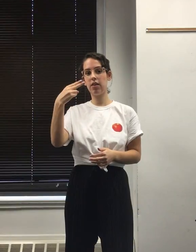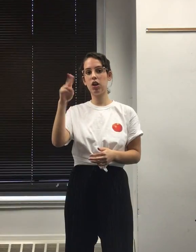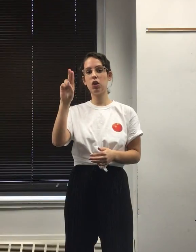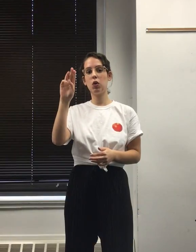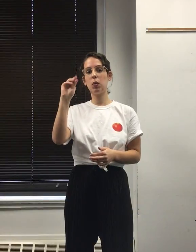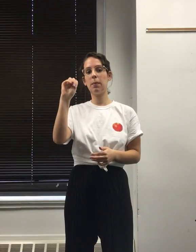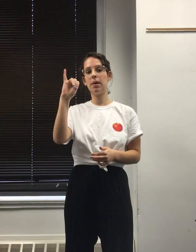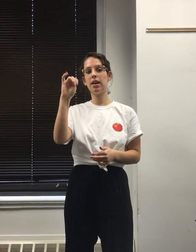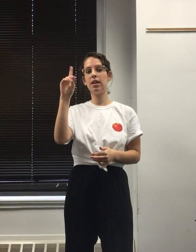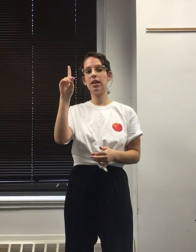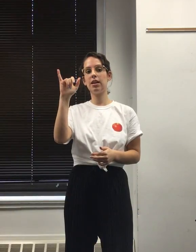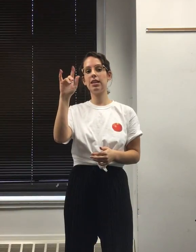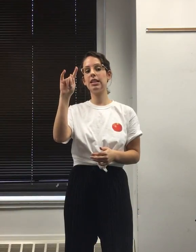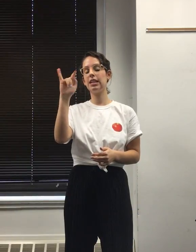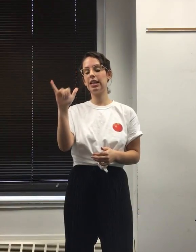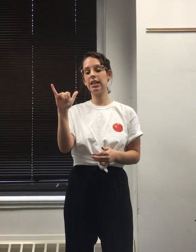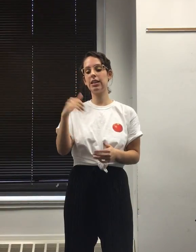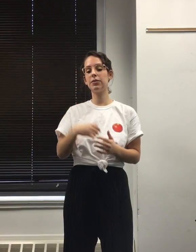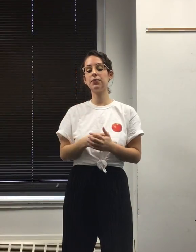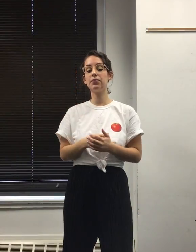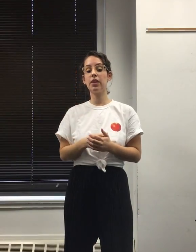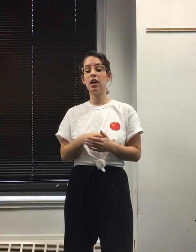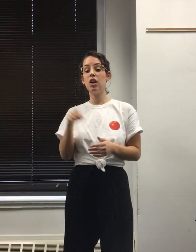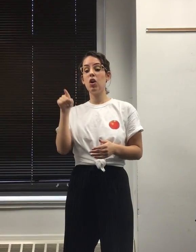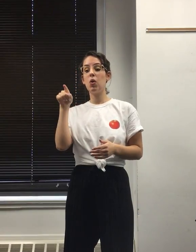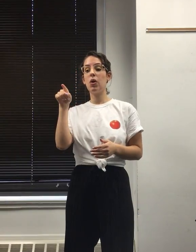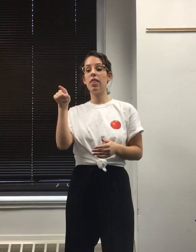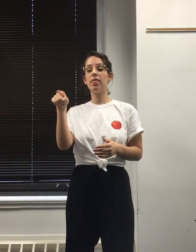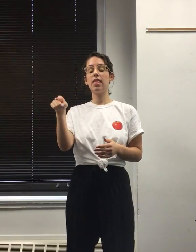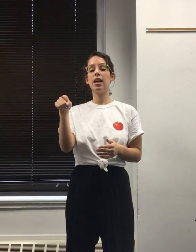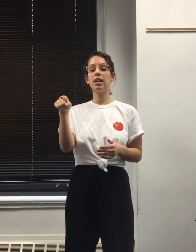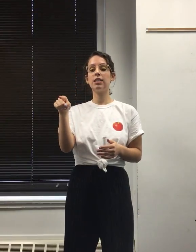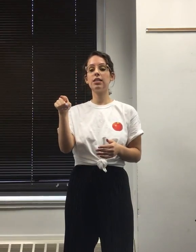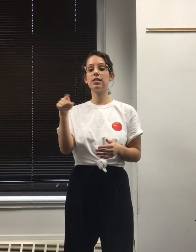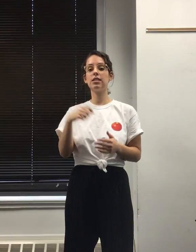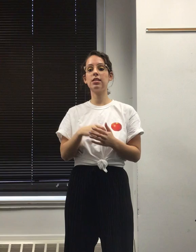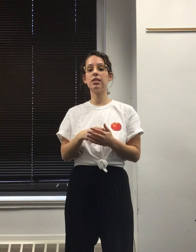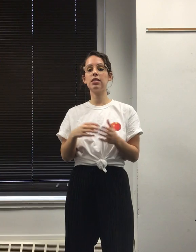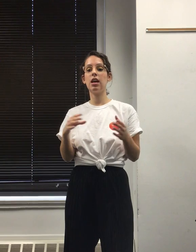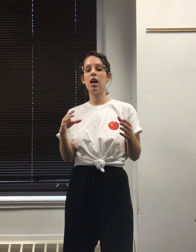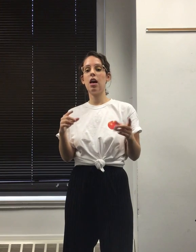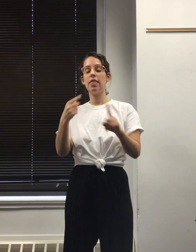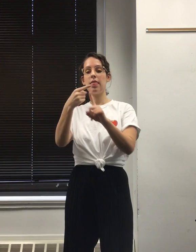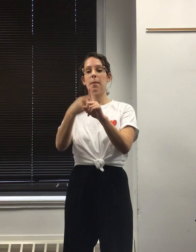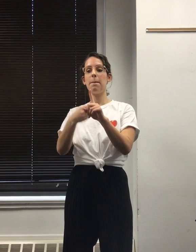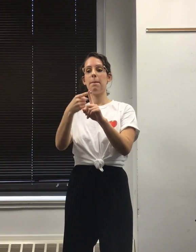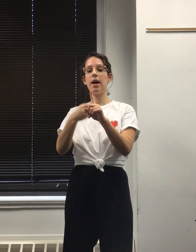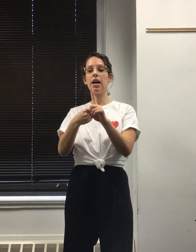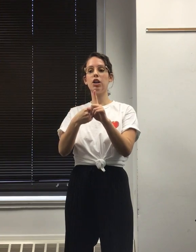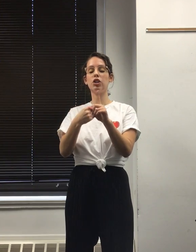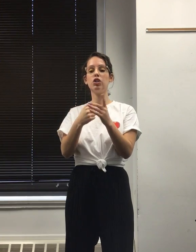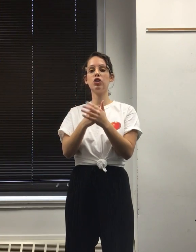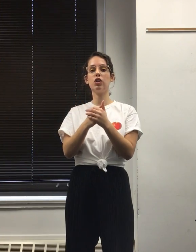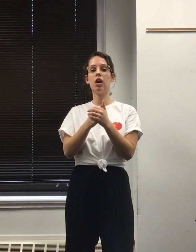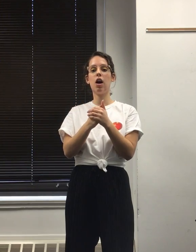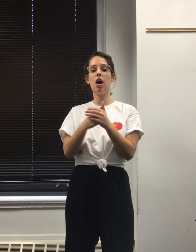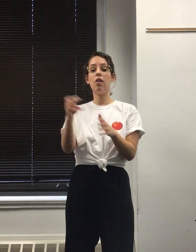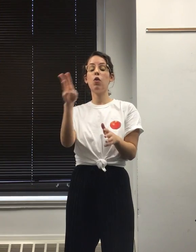The measure of the amount of water vapor actually in the air compared with the maximum amount that the air